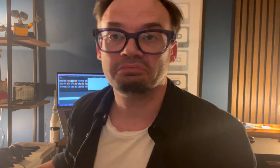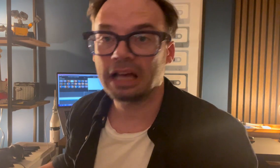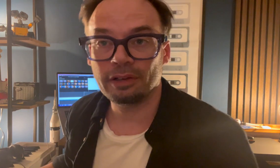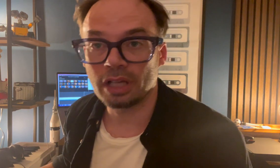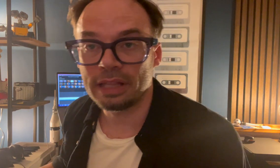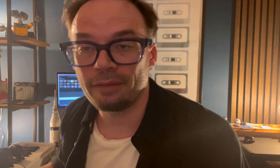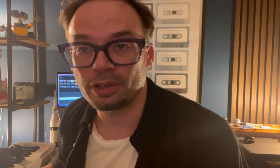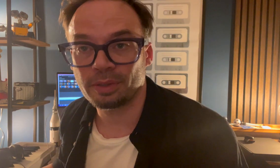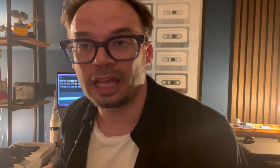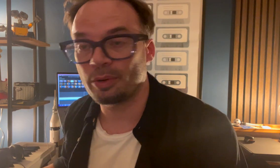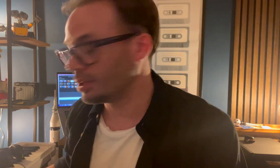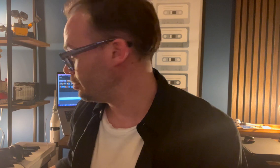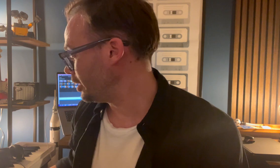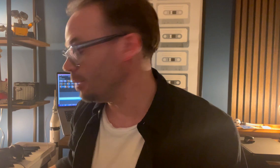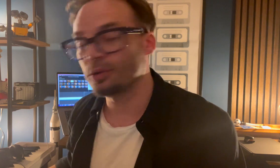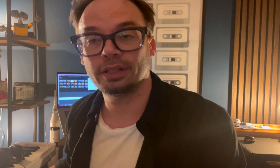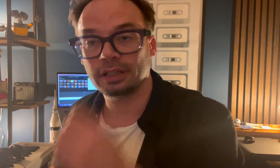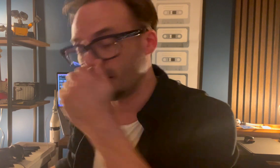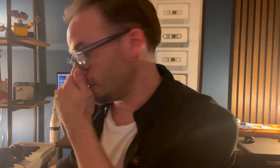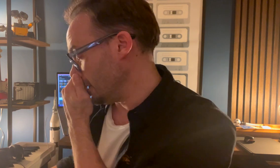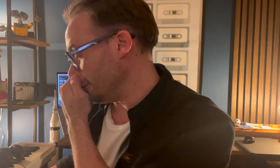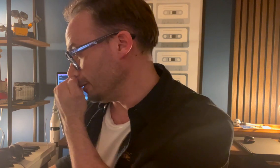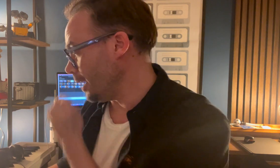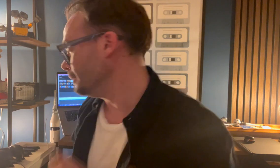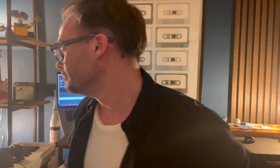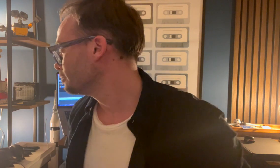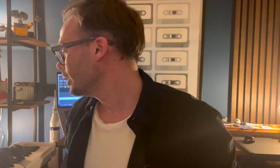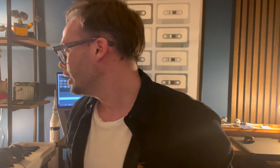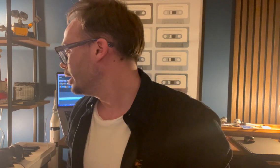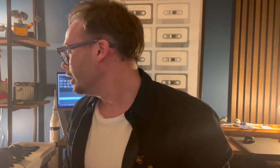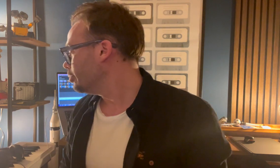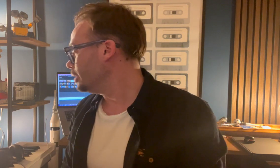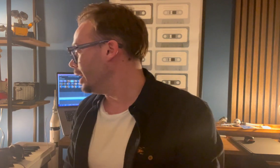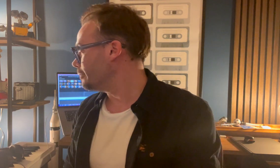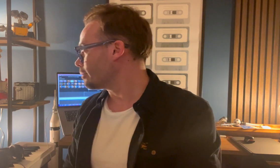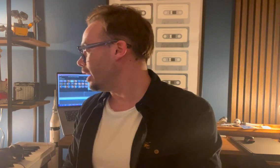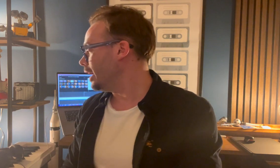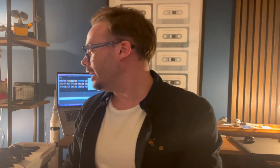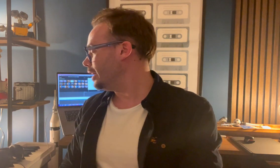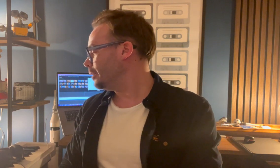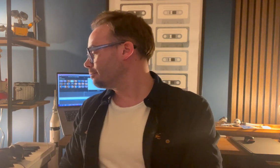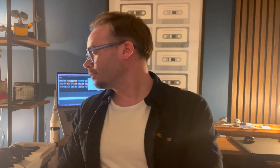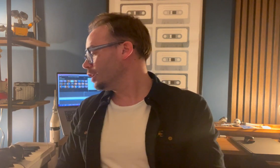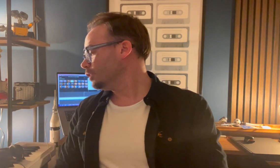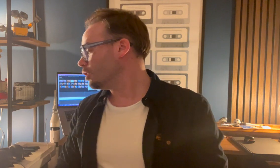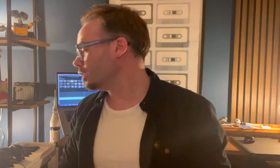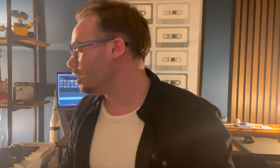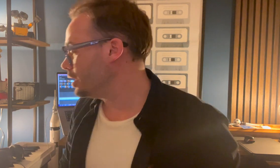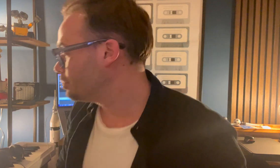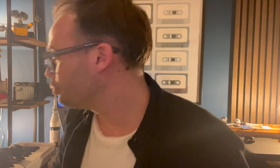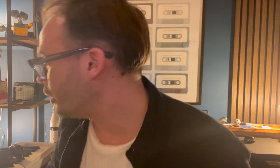Have a little go of that If you've got some keyboards In the class Have a little go But yeah You've got a nice bridge